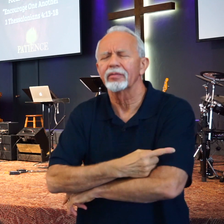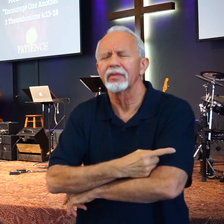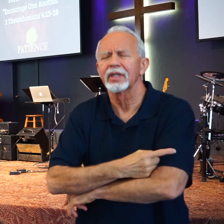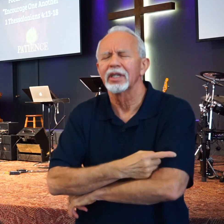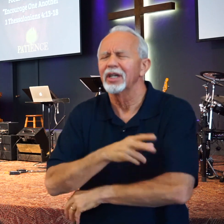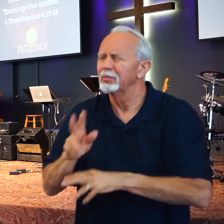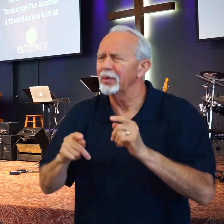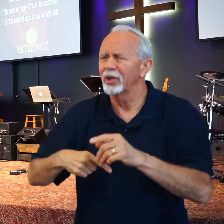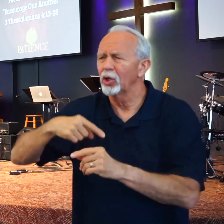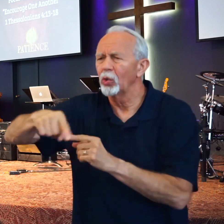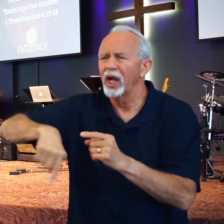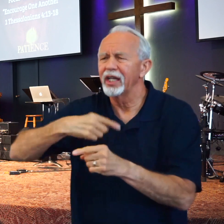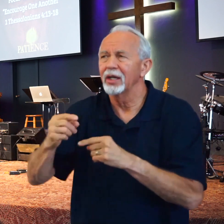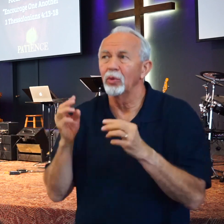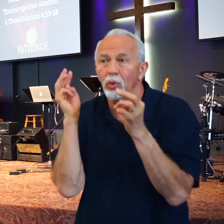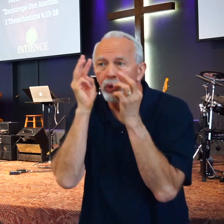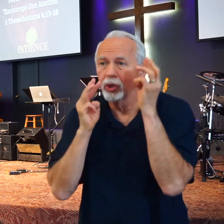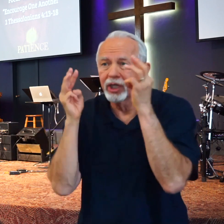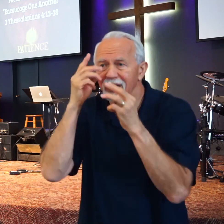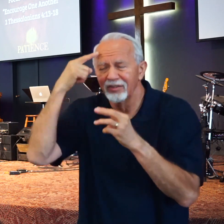Those around him worried for him,